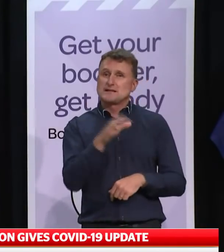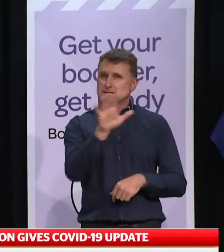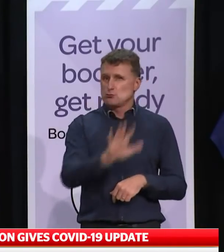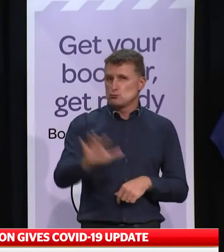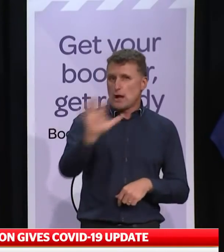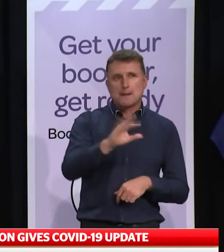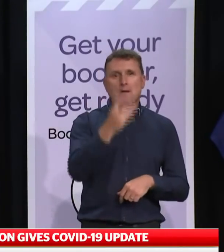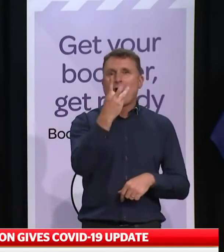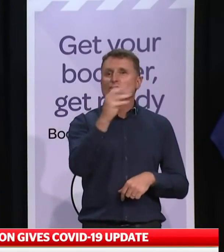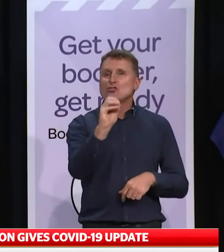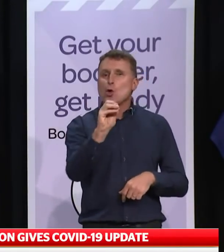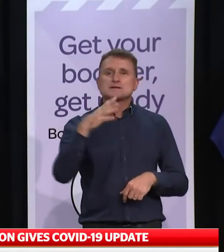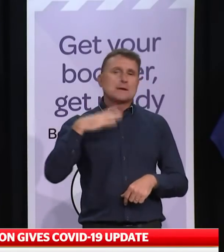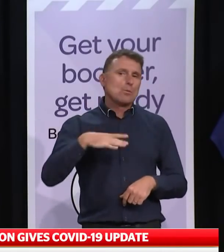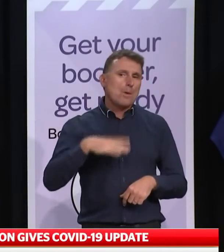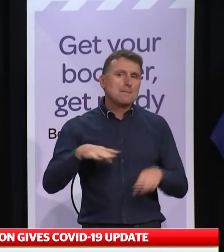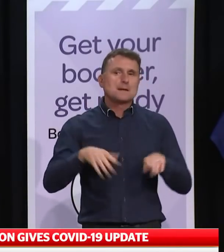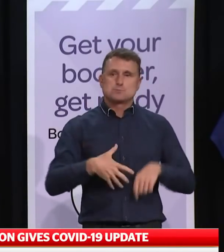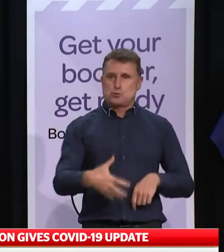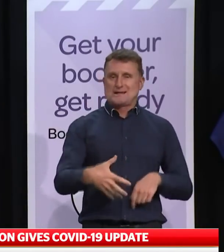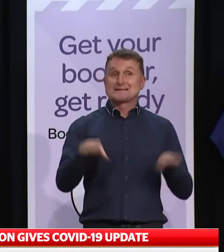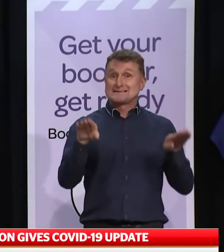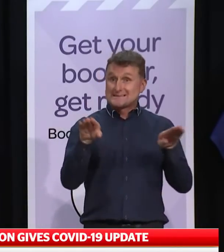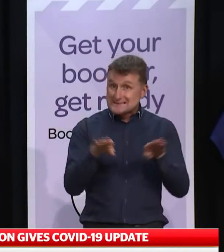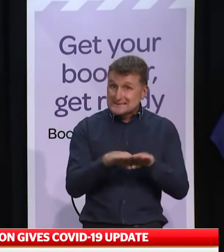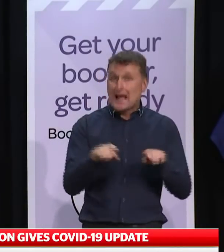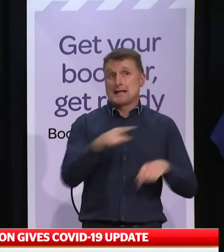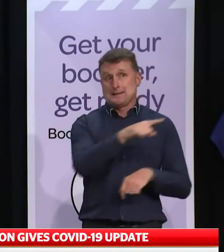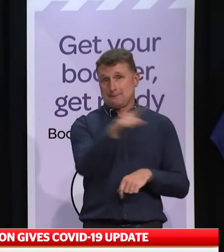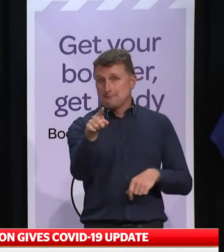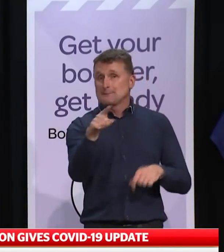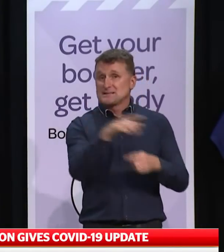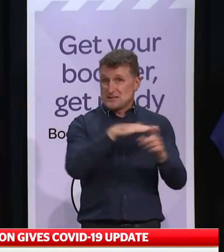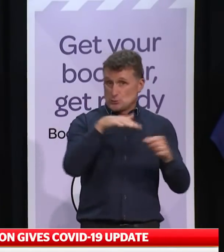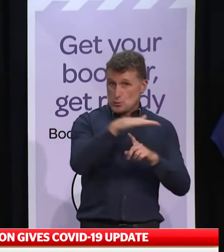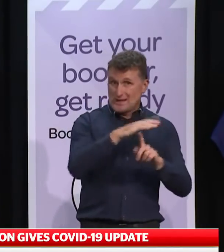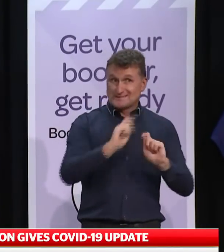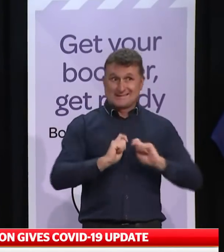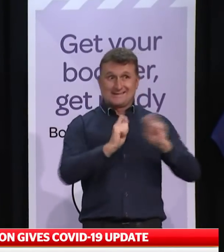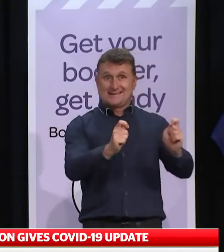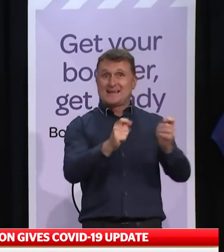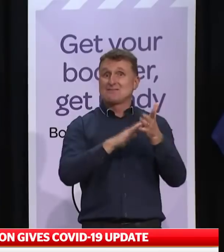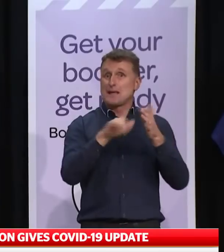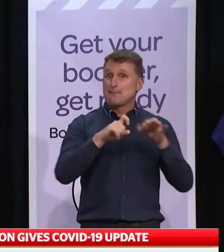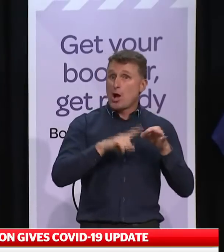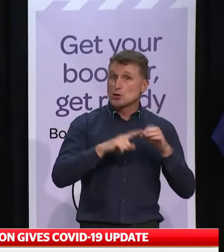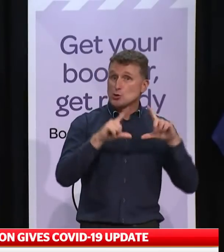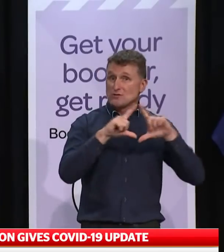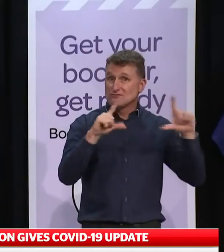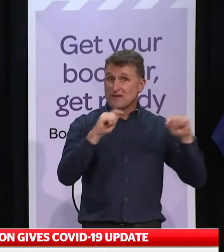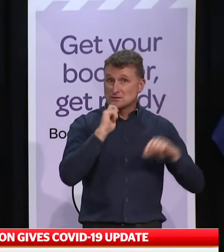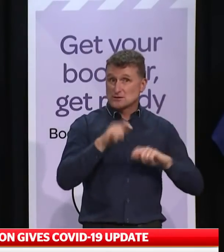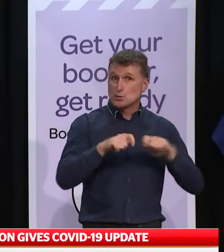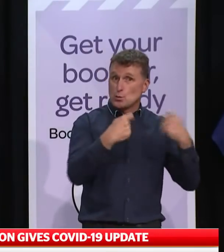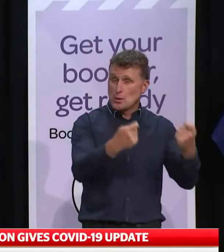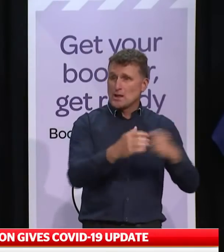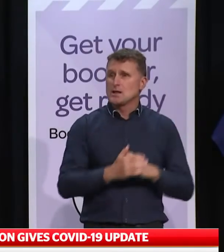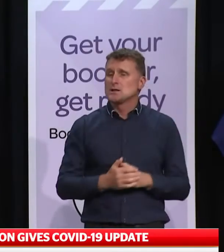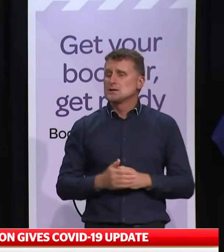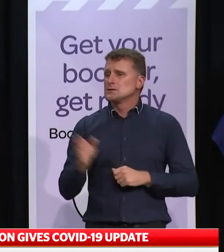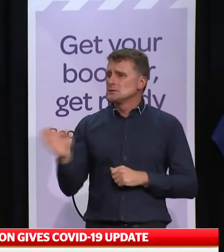situation. Are they now going to be given MIQ vouchers as well? Well, I don't think I'd accept the fact that people are necessarily in the